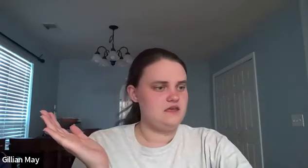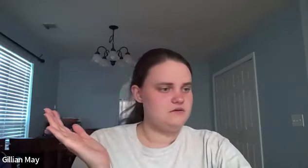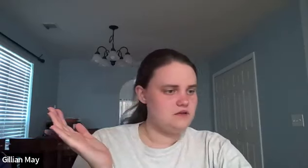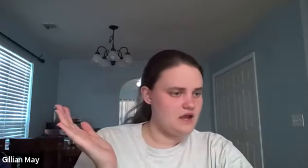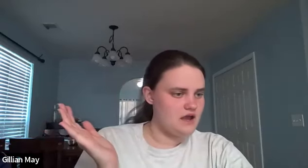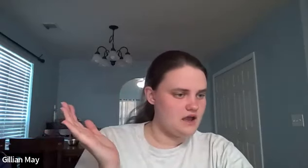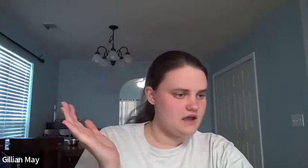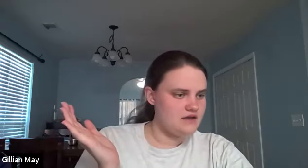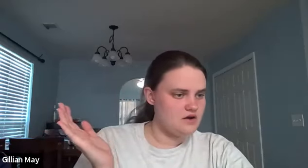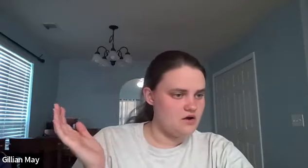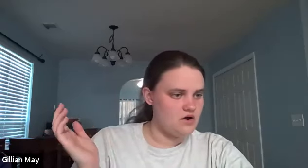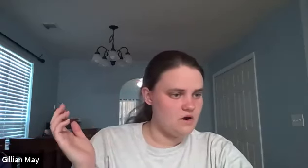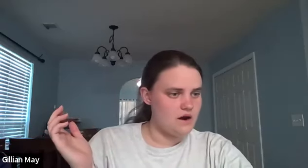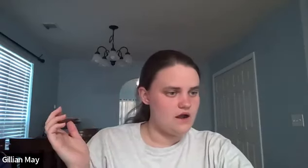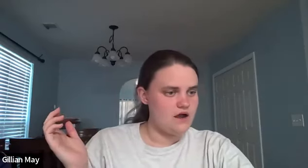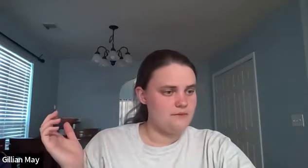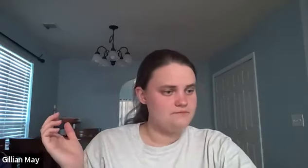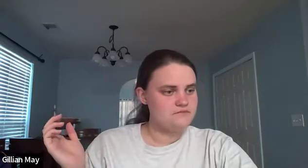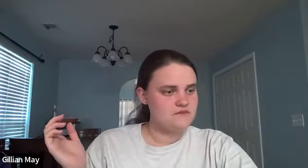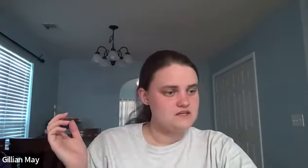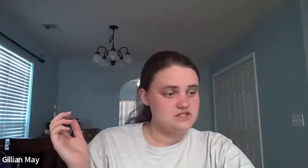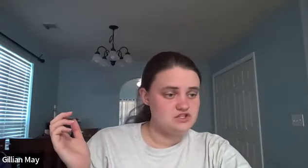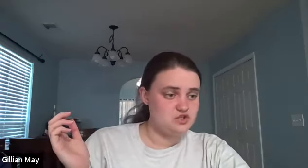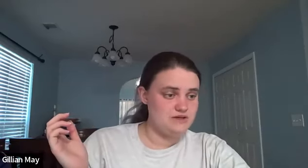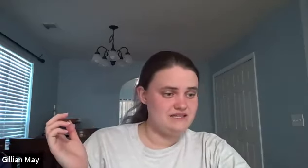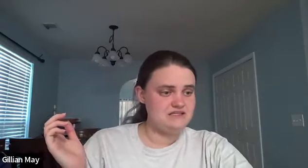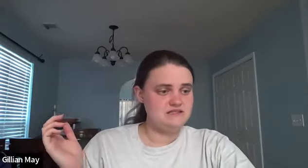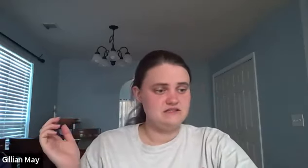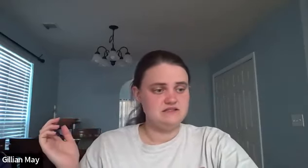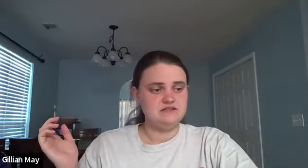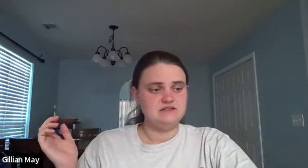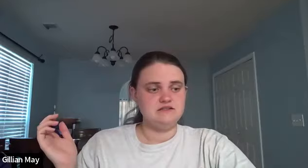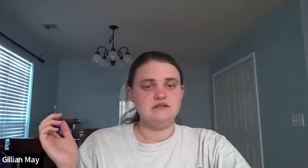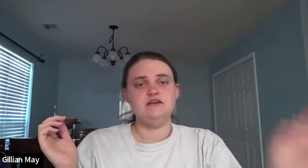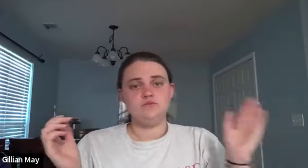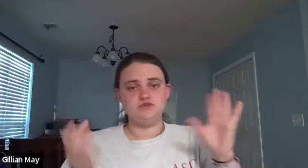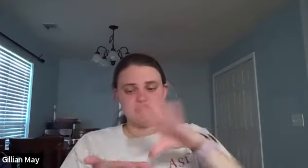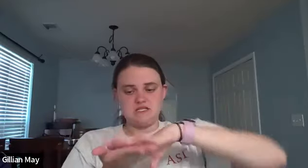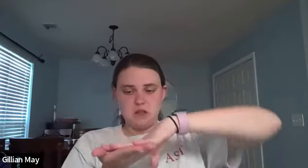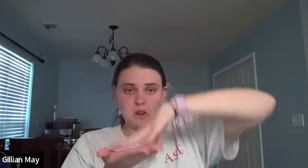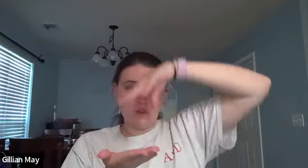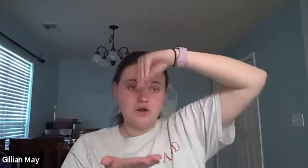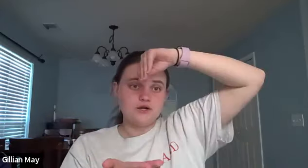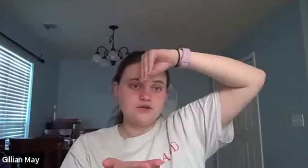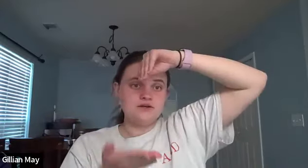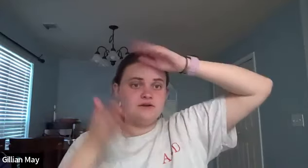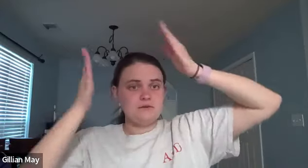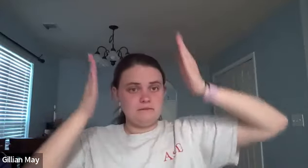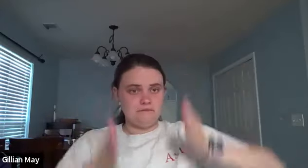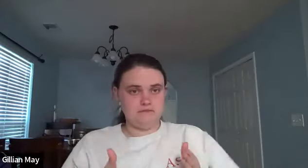then we had our student, which was learn